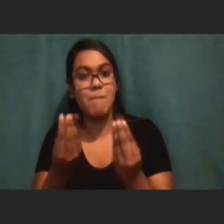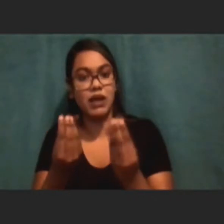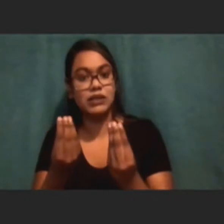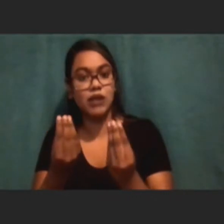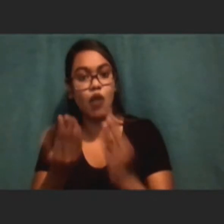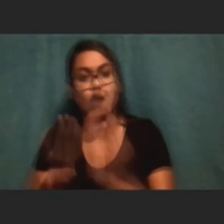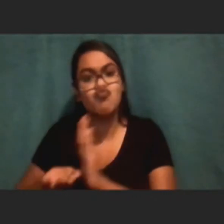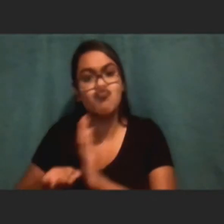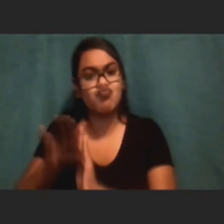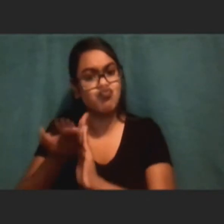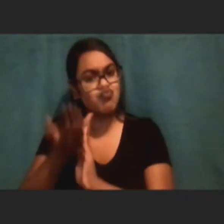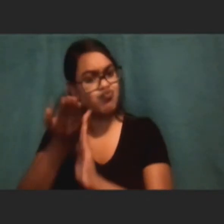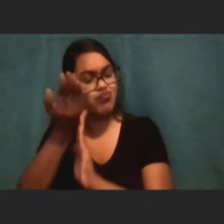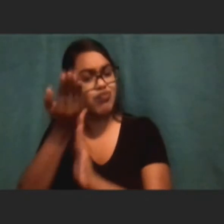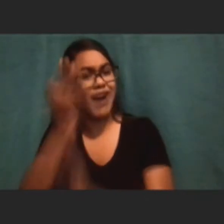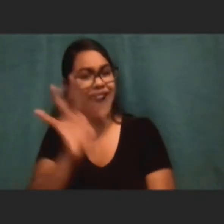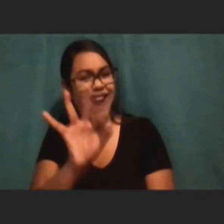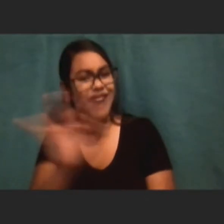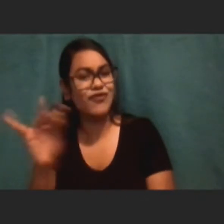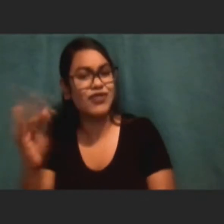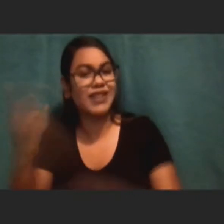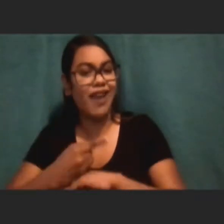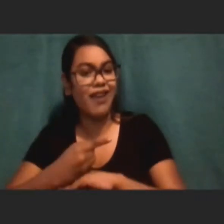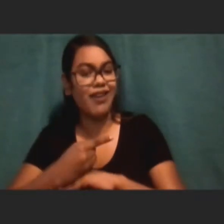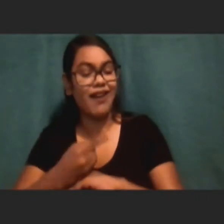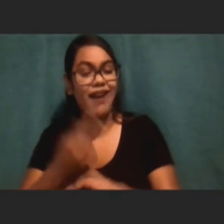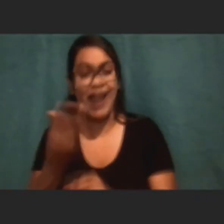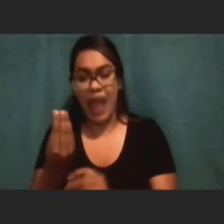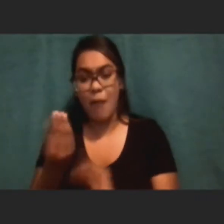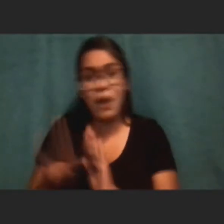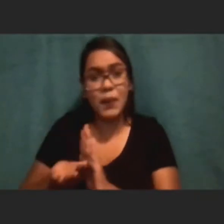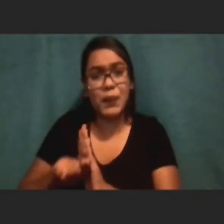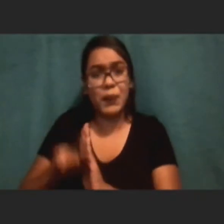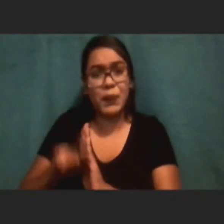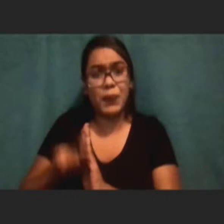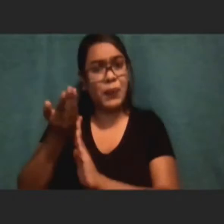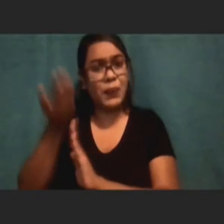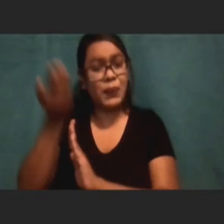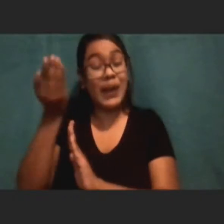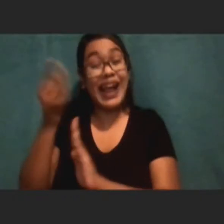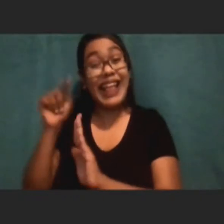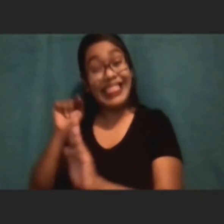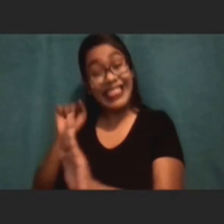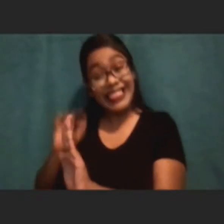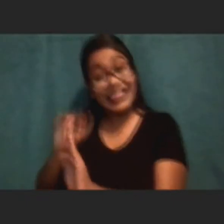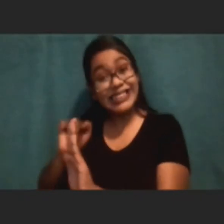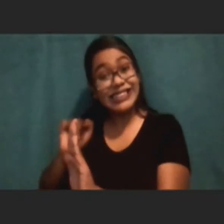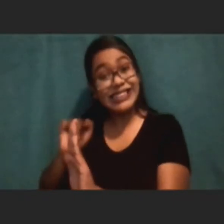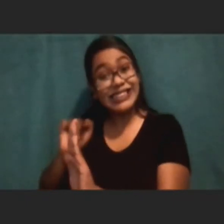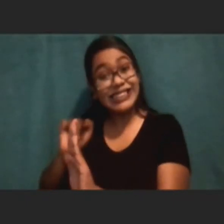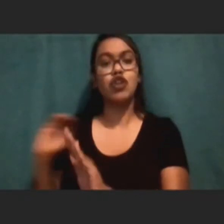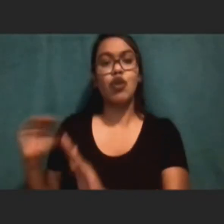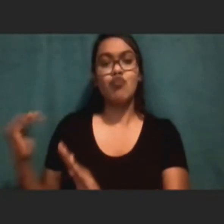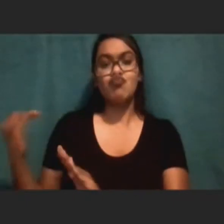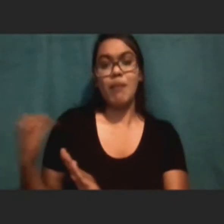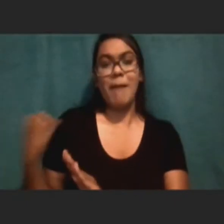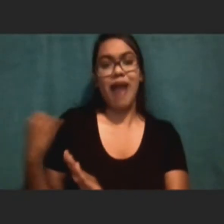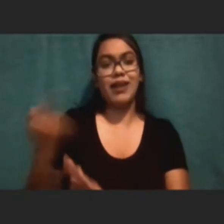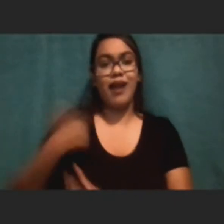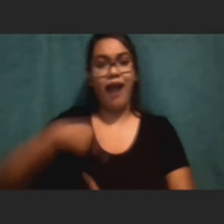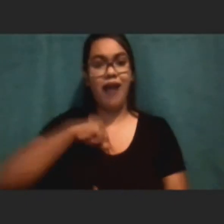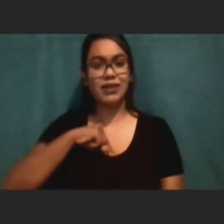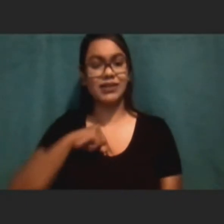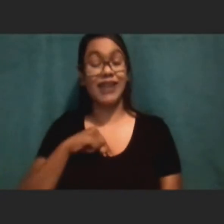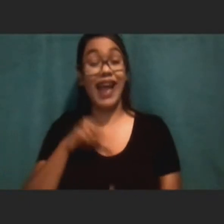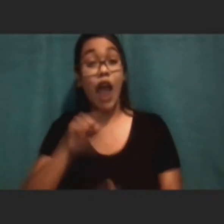as the infection rates rise, it's just a reminder to us that this virus